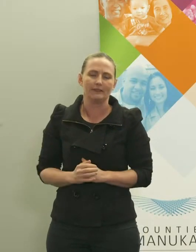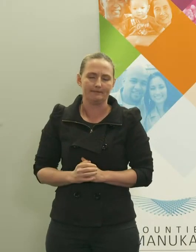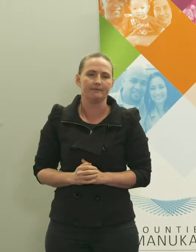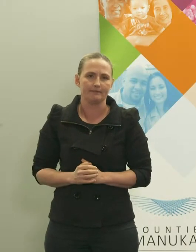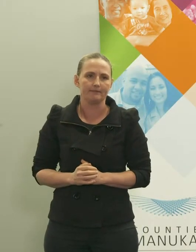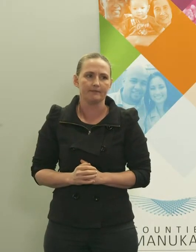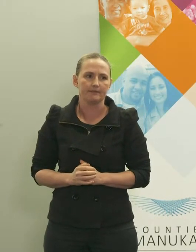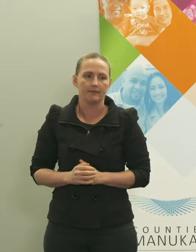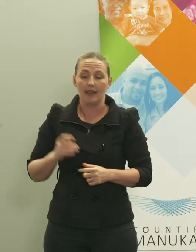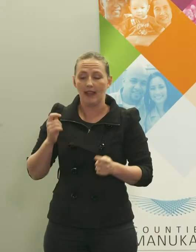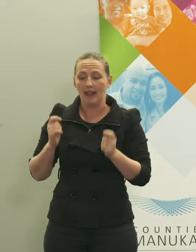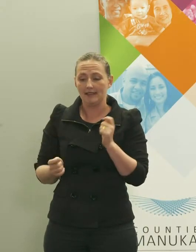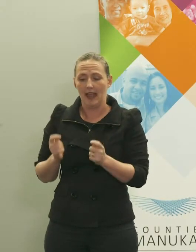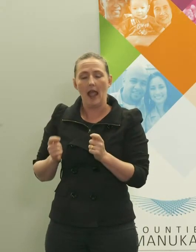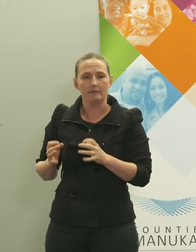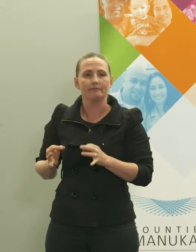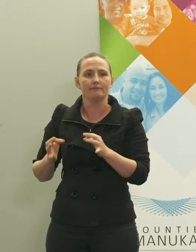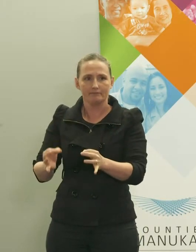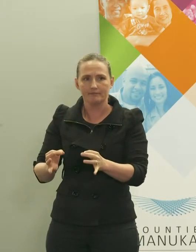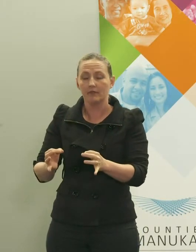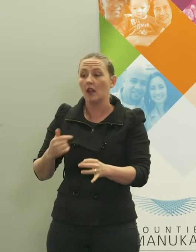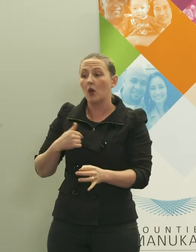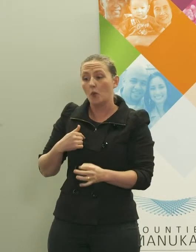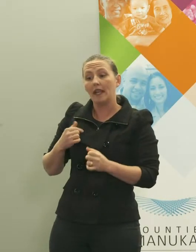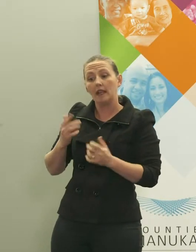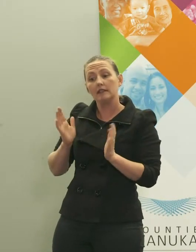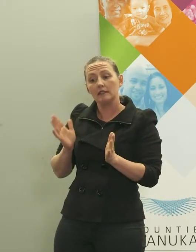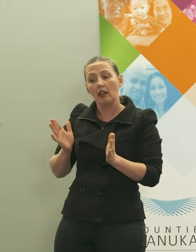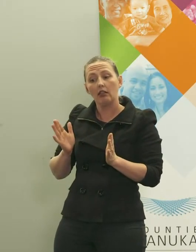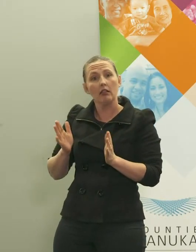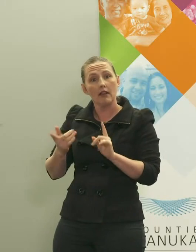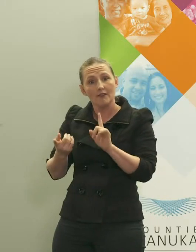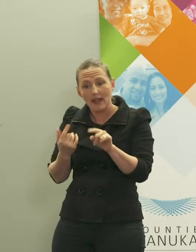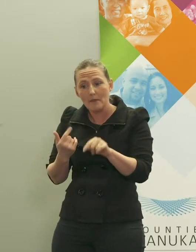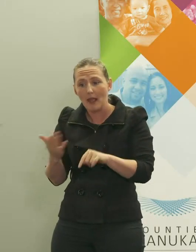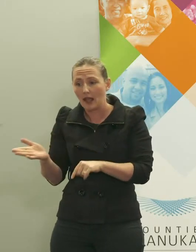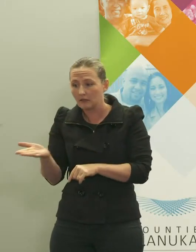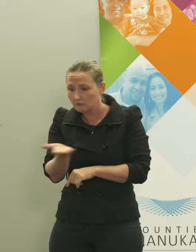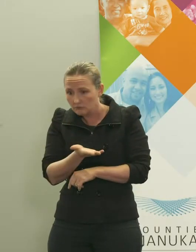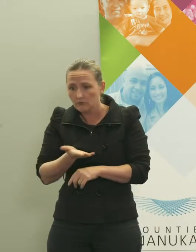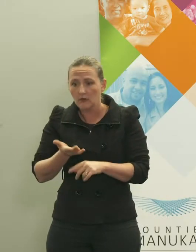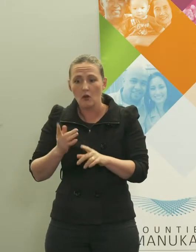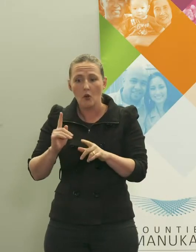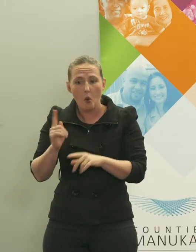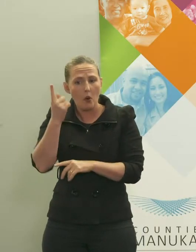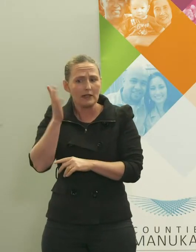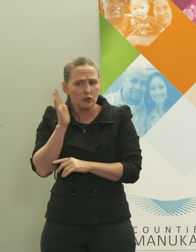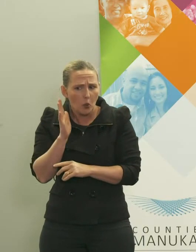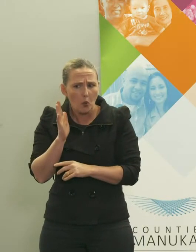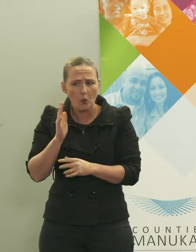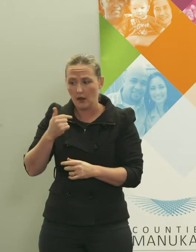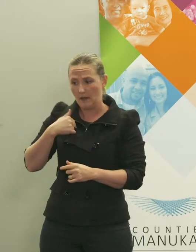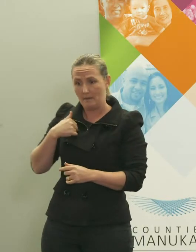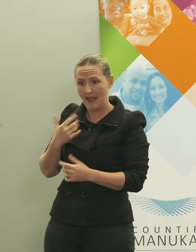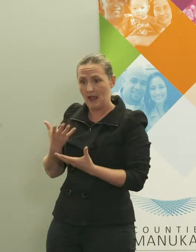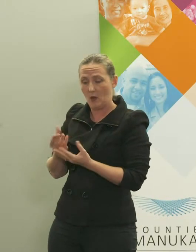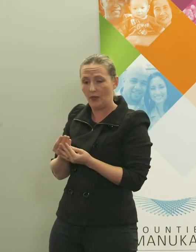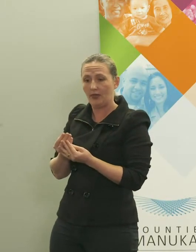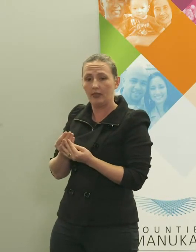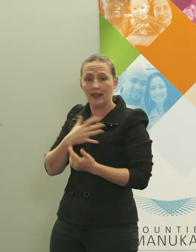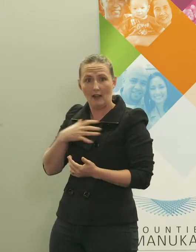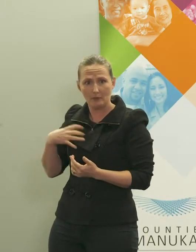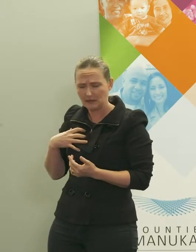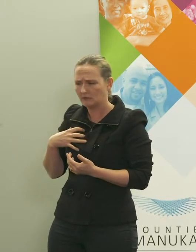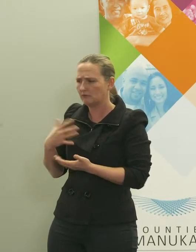feedback from Auckland schools, and I'll continue. The ministry and I will continue to look through that very carefully. We've not made any